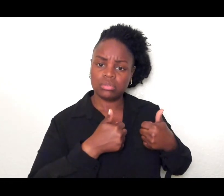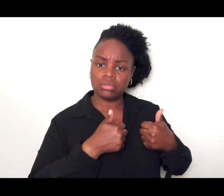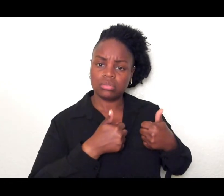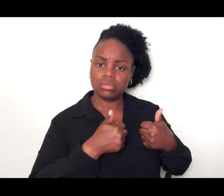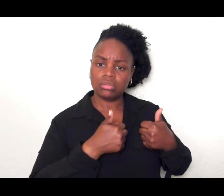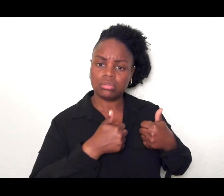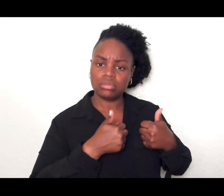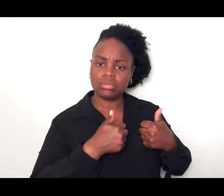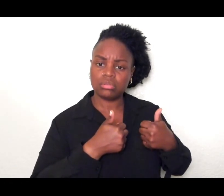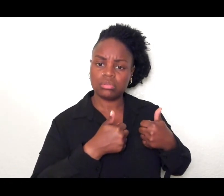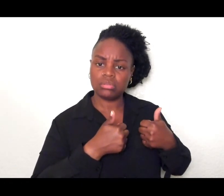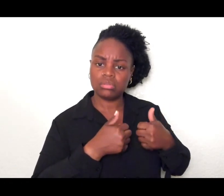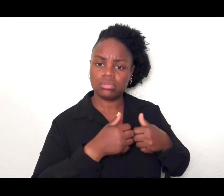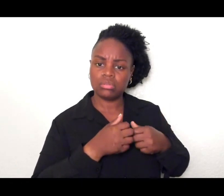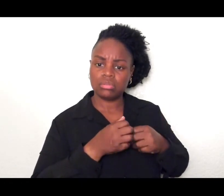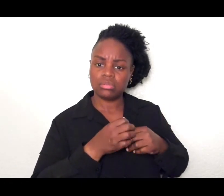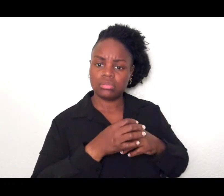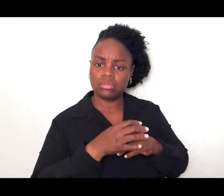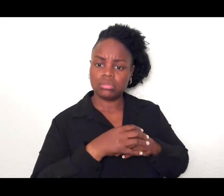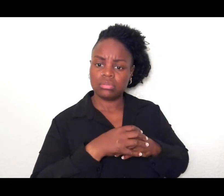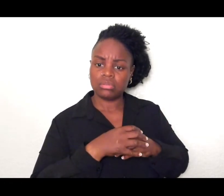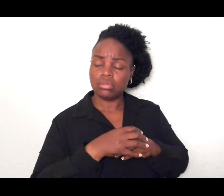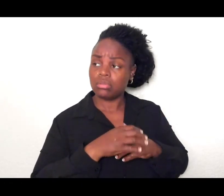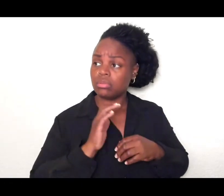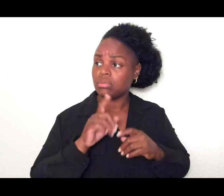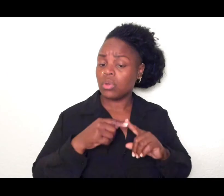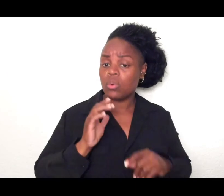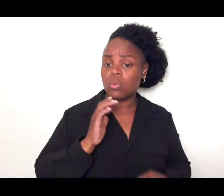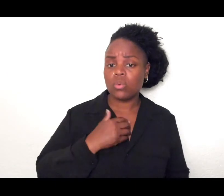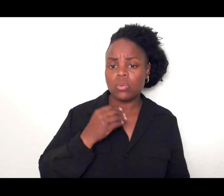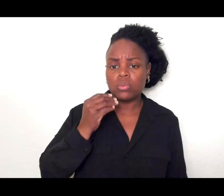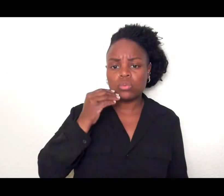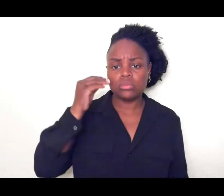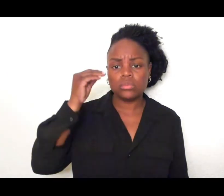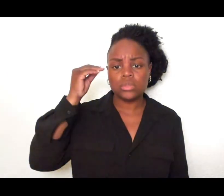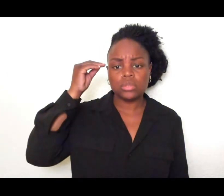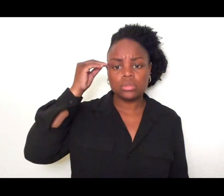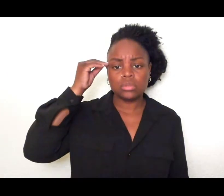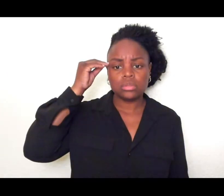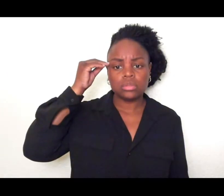saying in my performance more pertinent in applying it to today's situation.